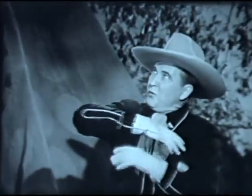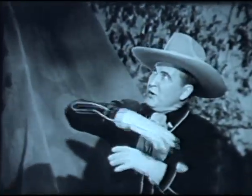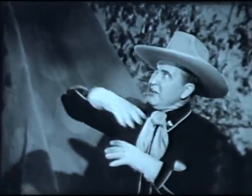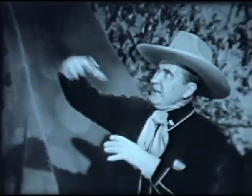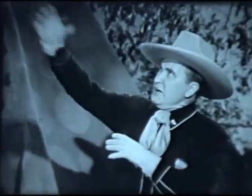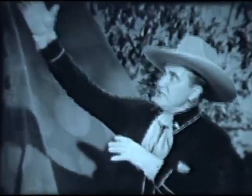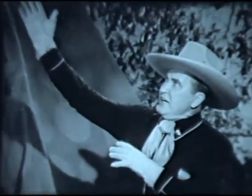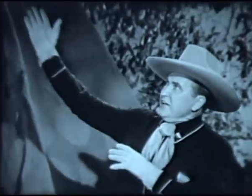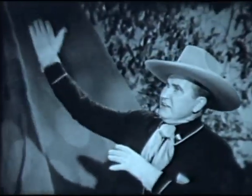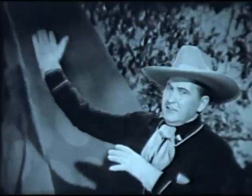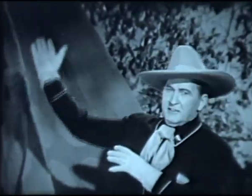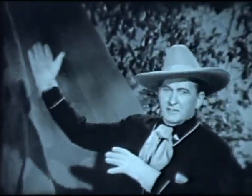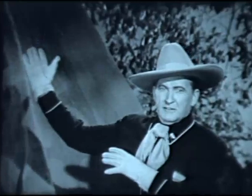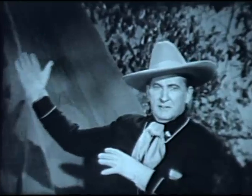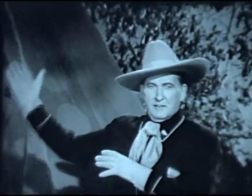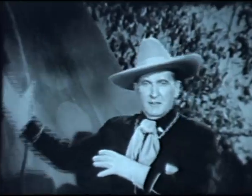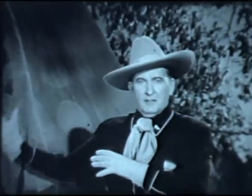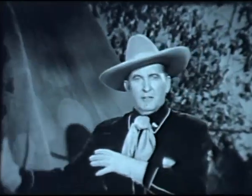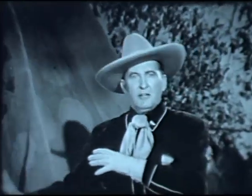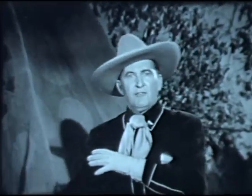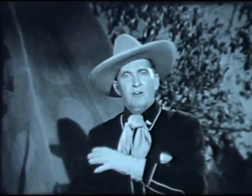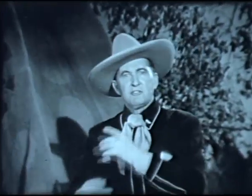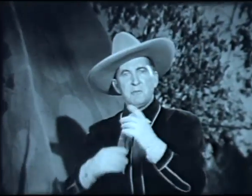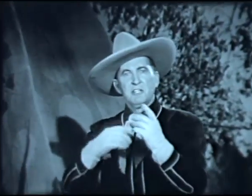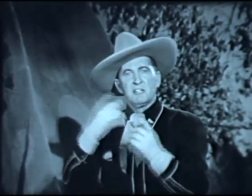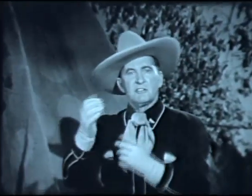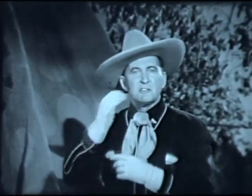When he got outside, he found some Indians,